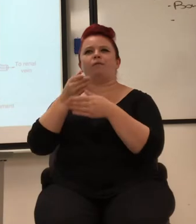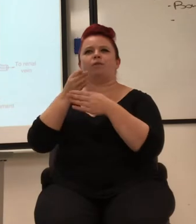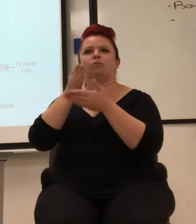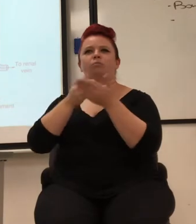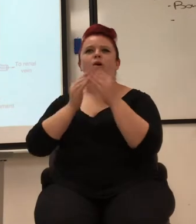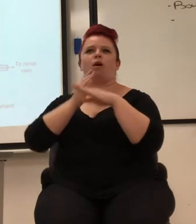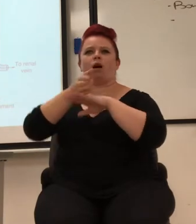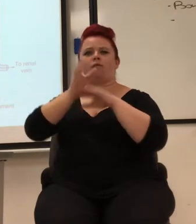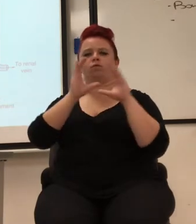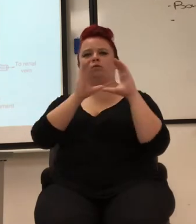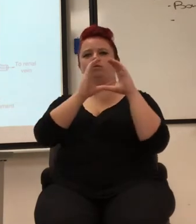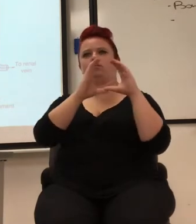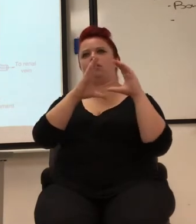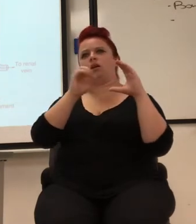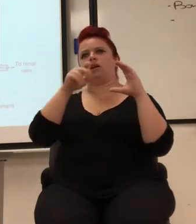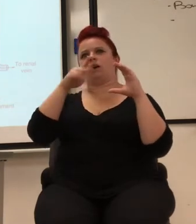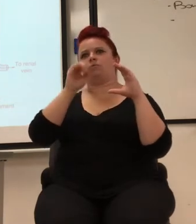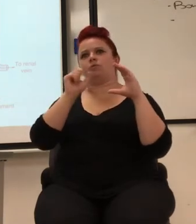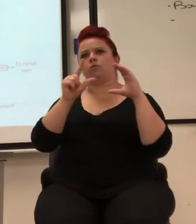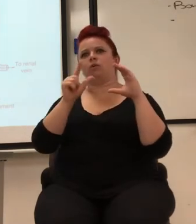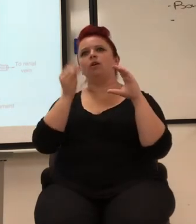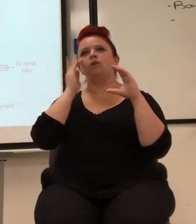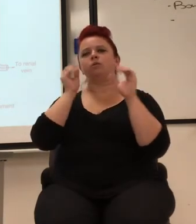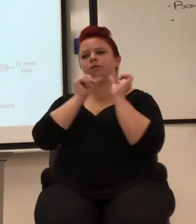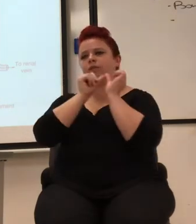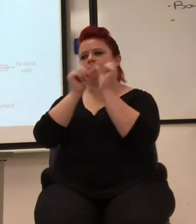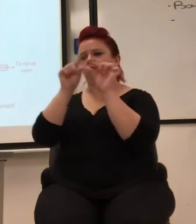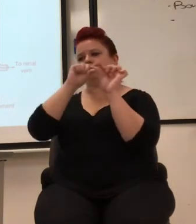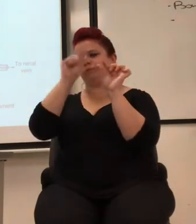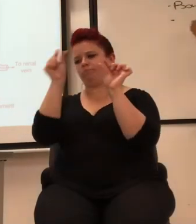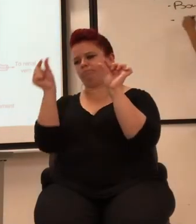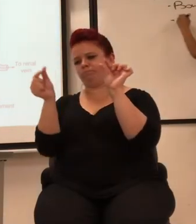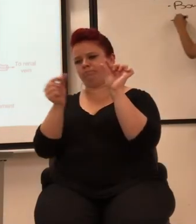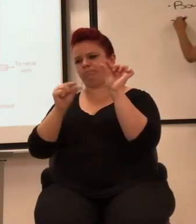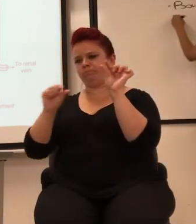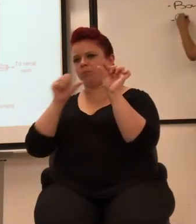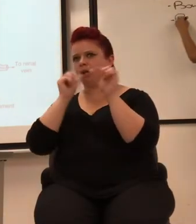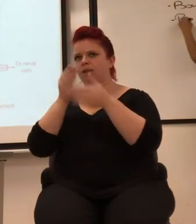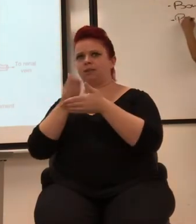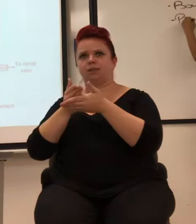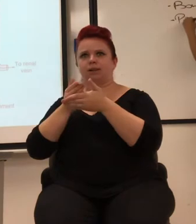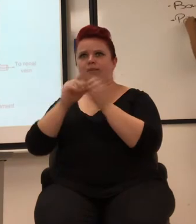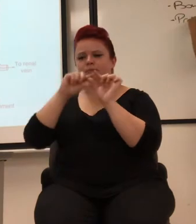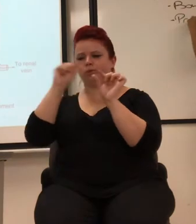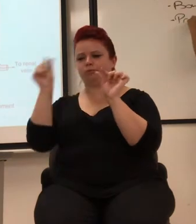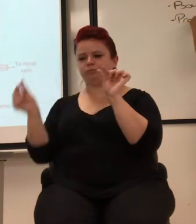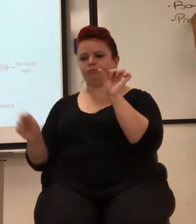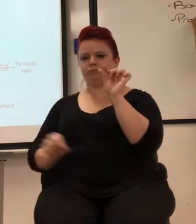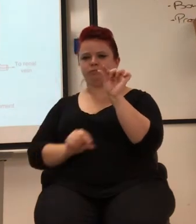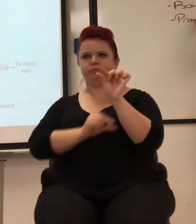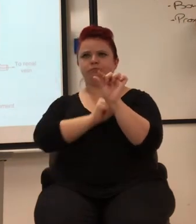As you can see, it's one continuous tube from beginning to end, proximal